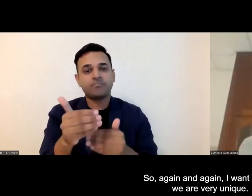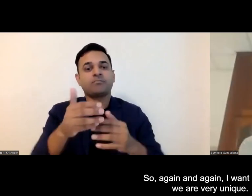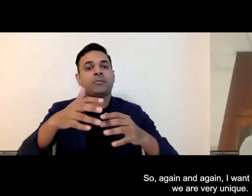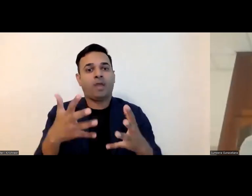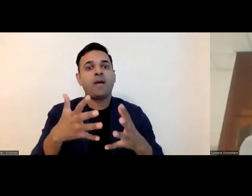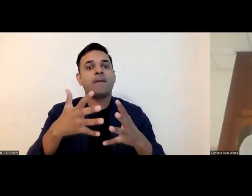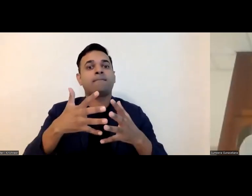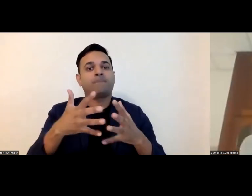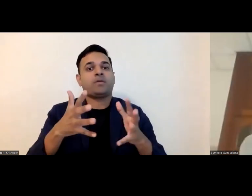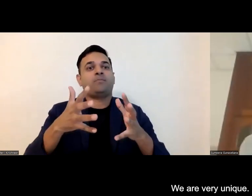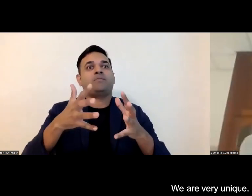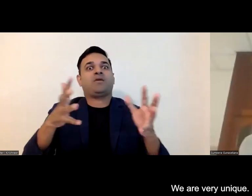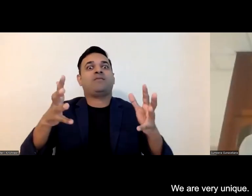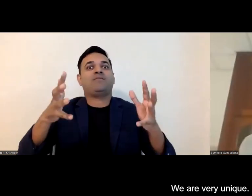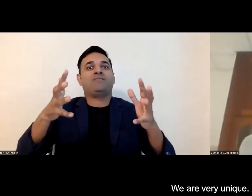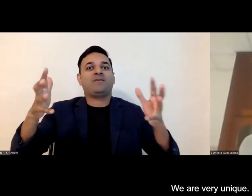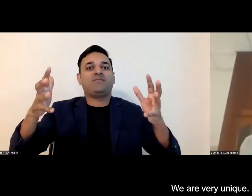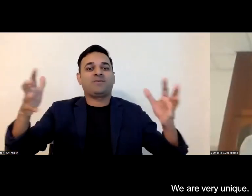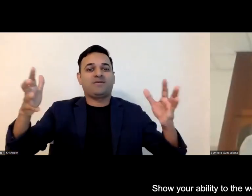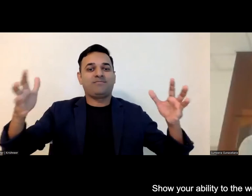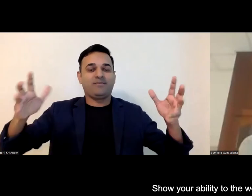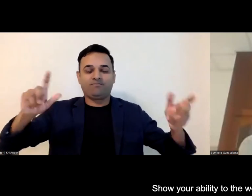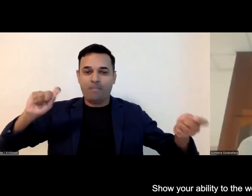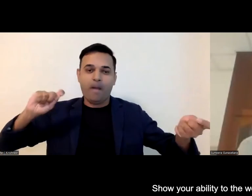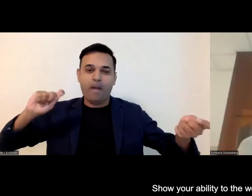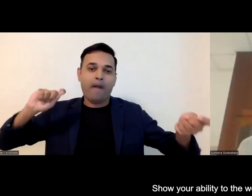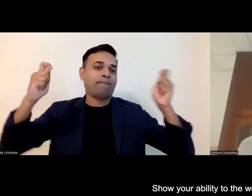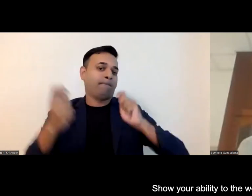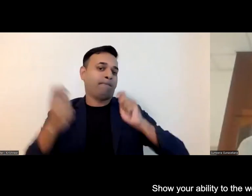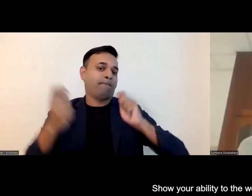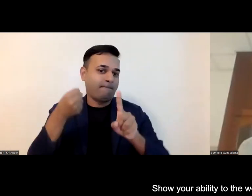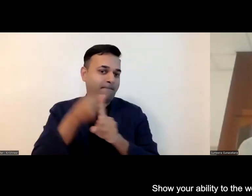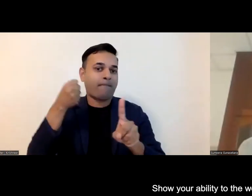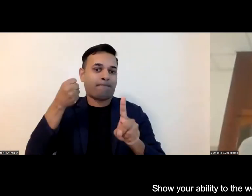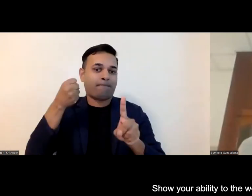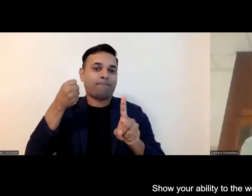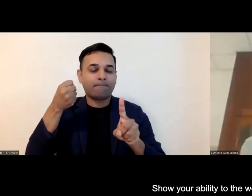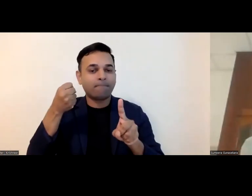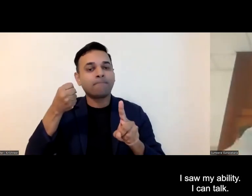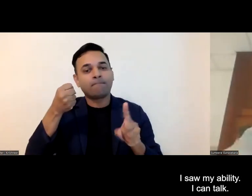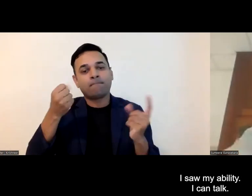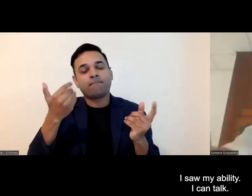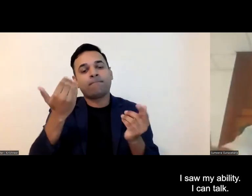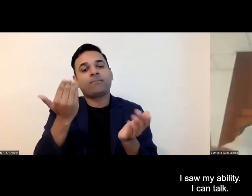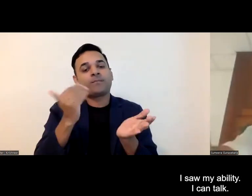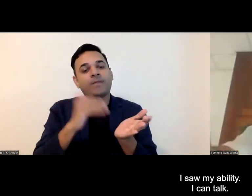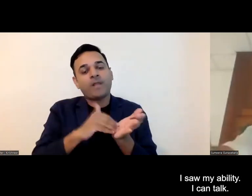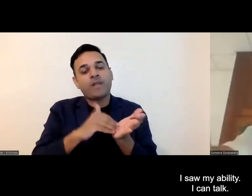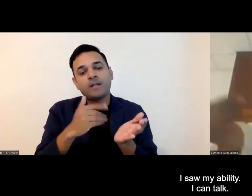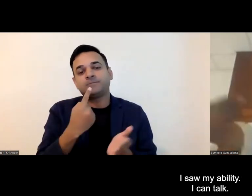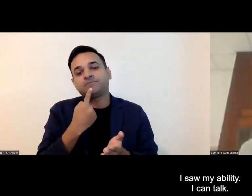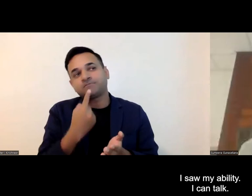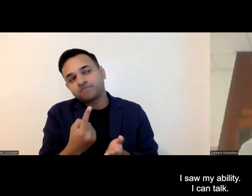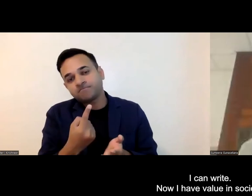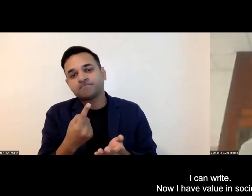very unique. We are very unique. Show your ability to the world. I saw my ability.